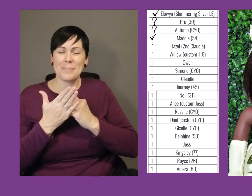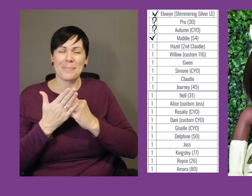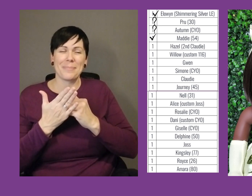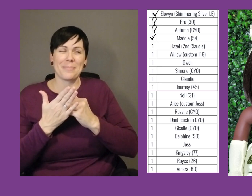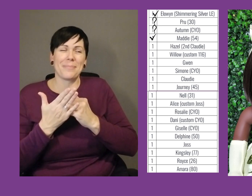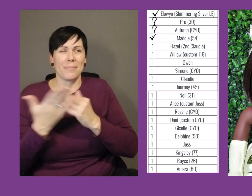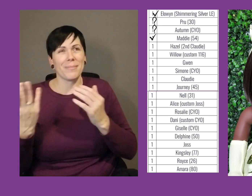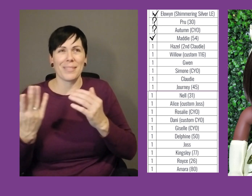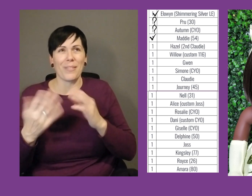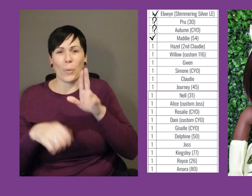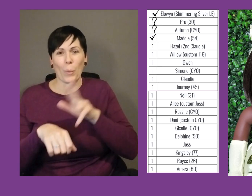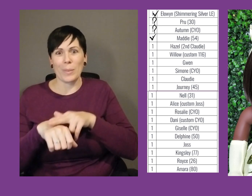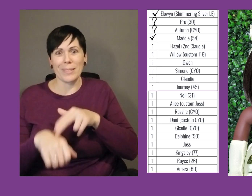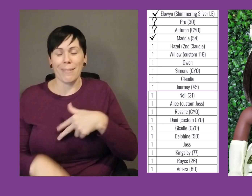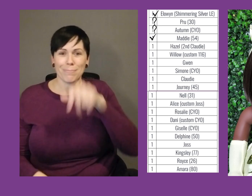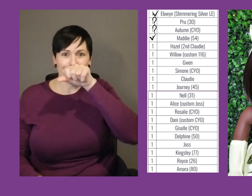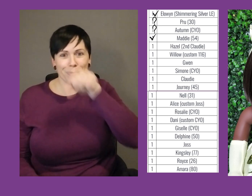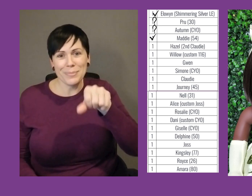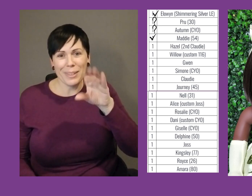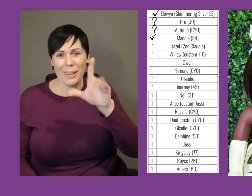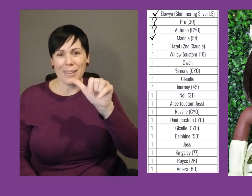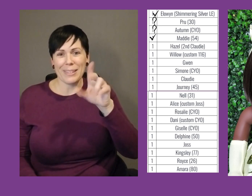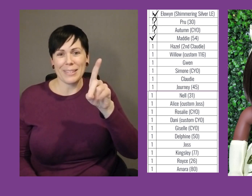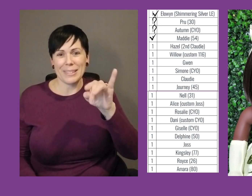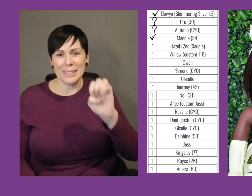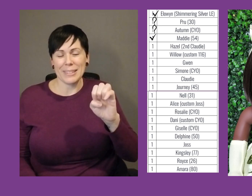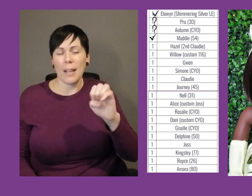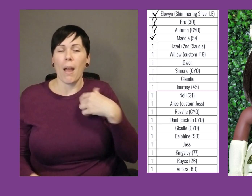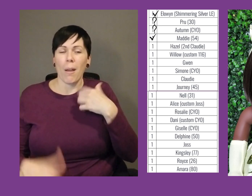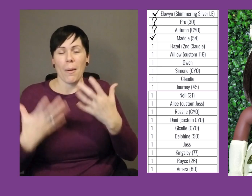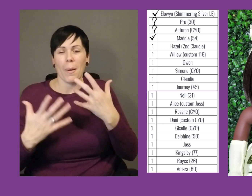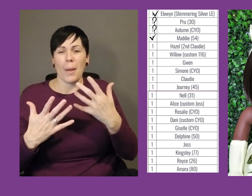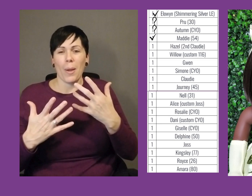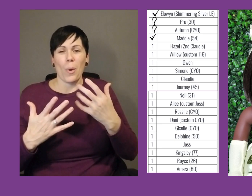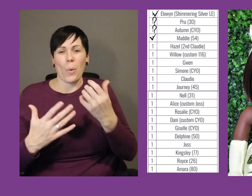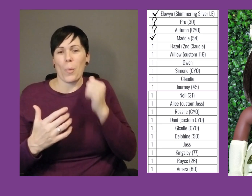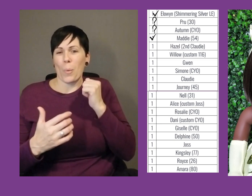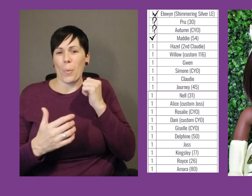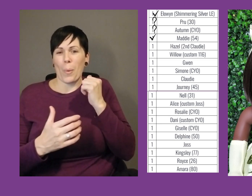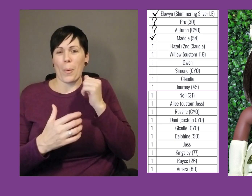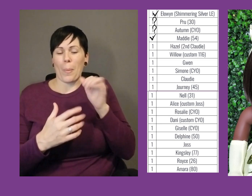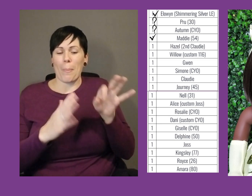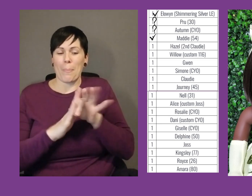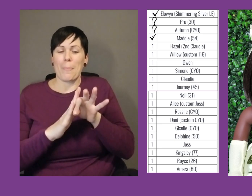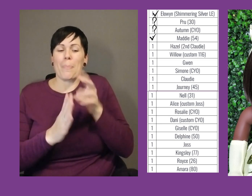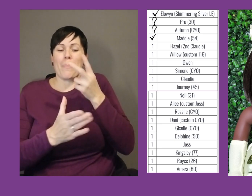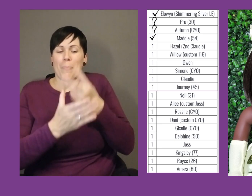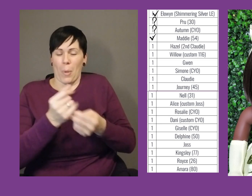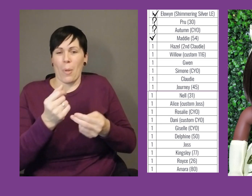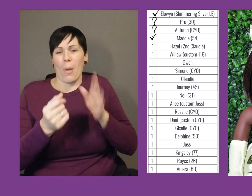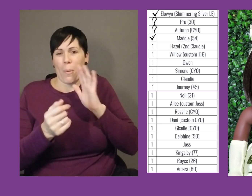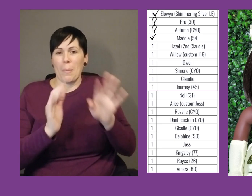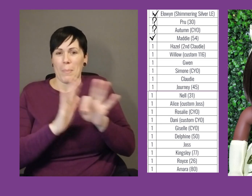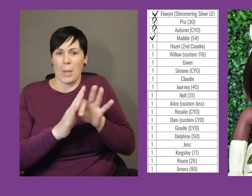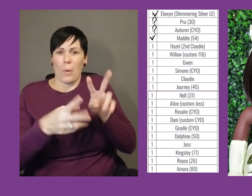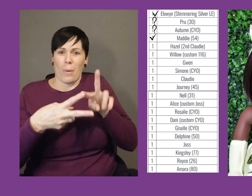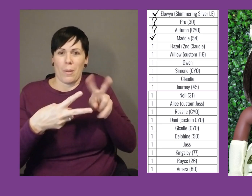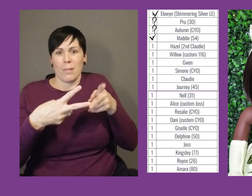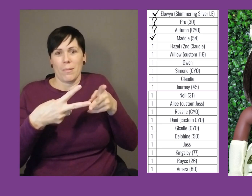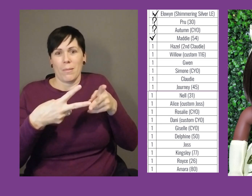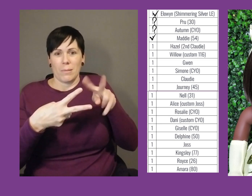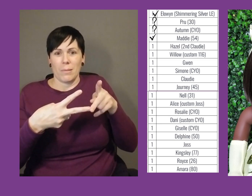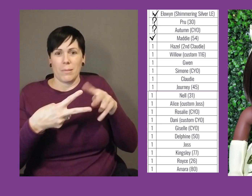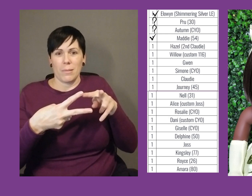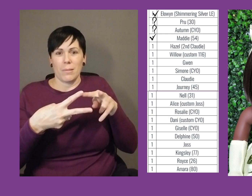If I probably wouldn't put both of them in the top 20. And since I still have Hazel's original Claudie wig, I would pick